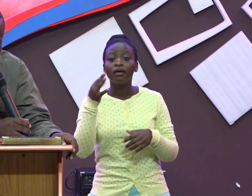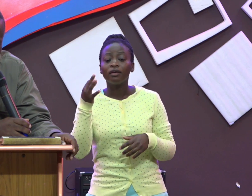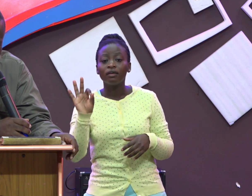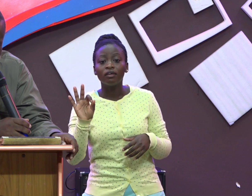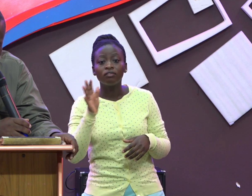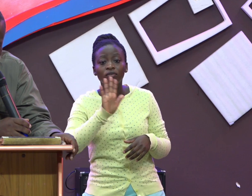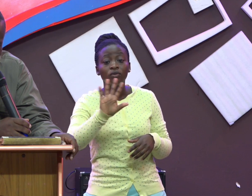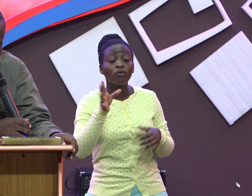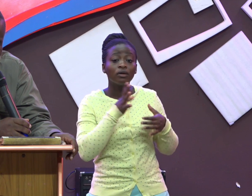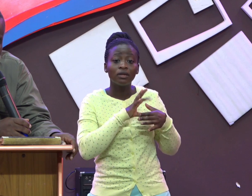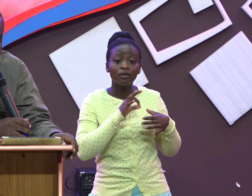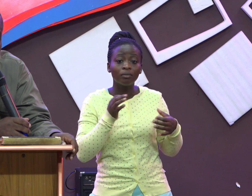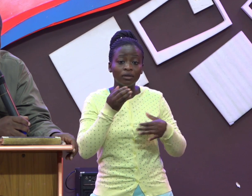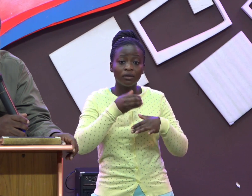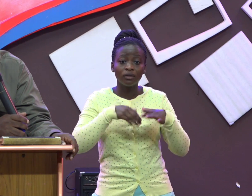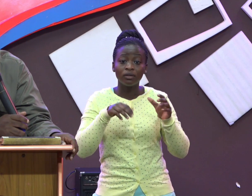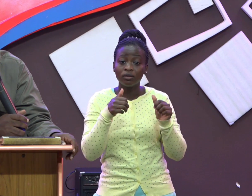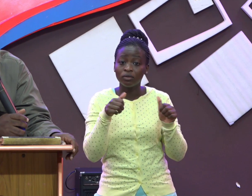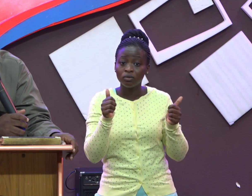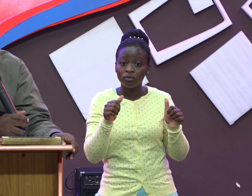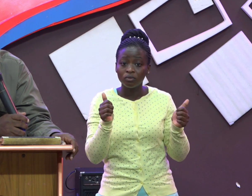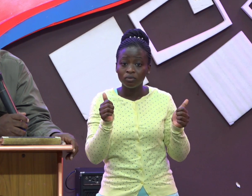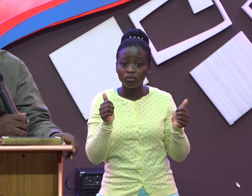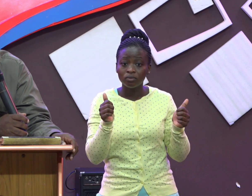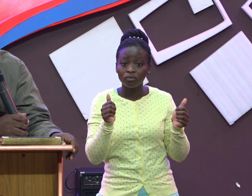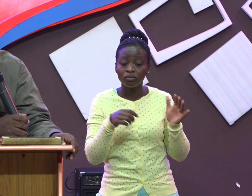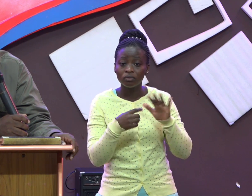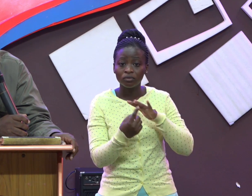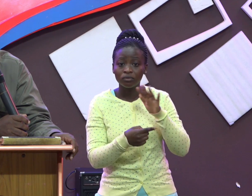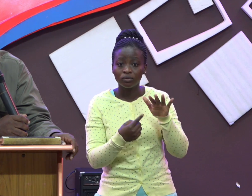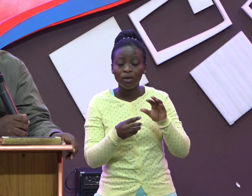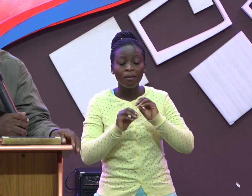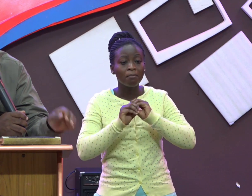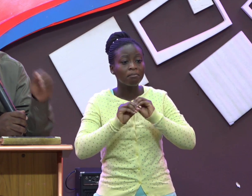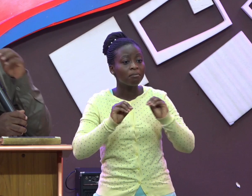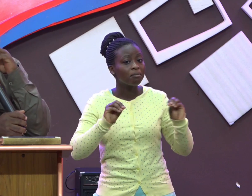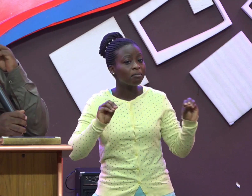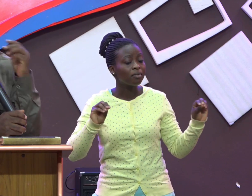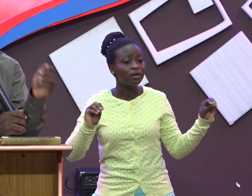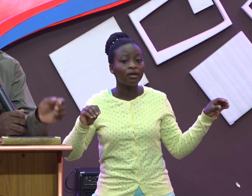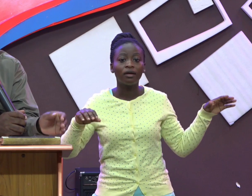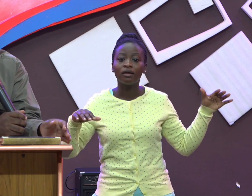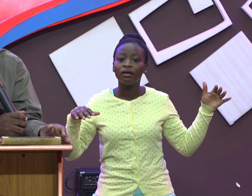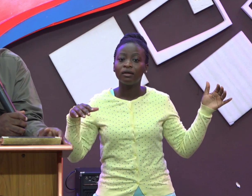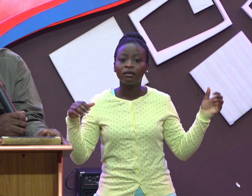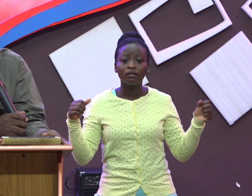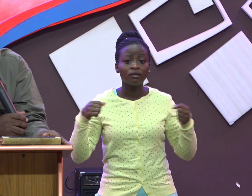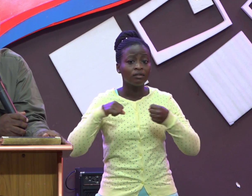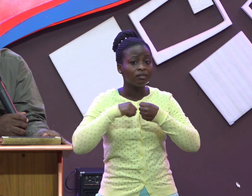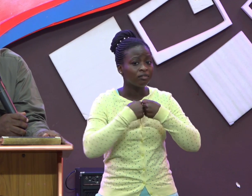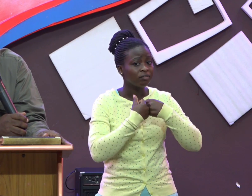the inner man is in a good state, he doesn't struggle with the outward things.